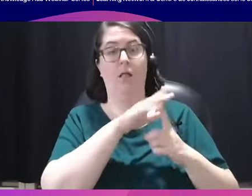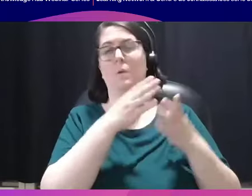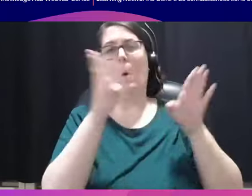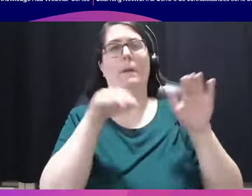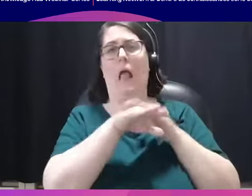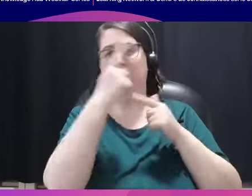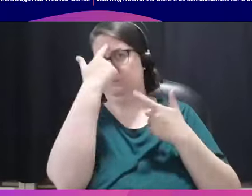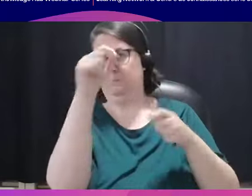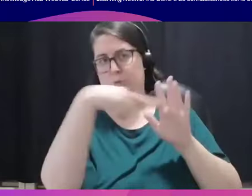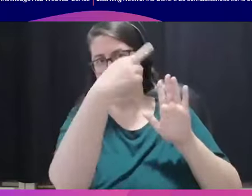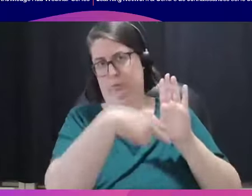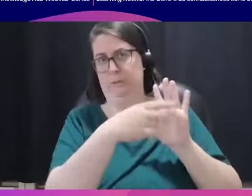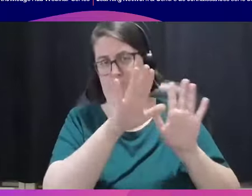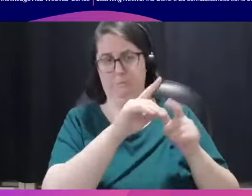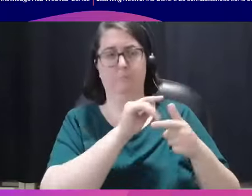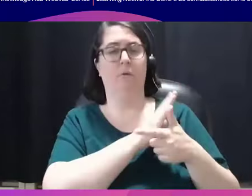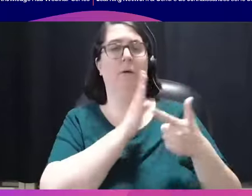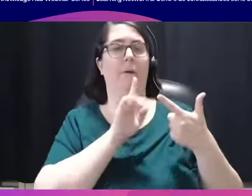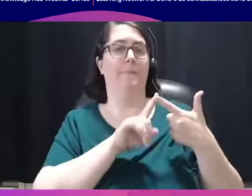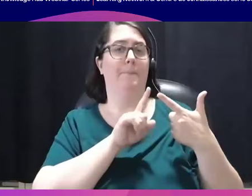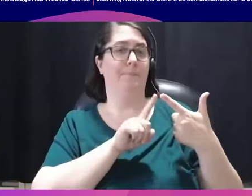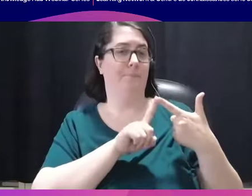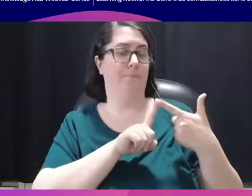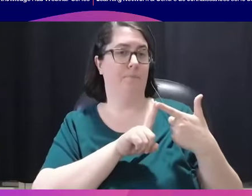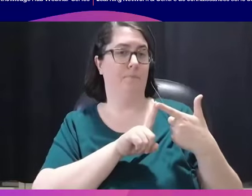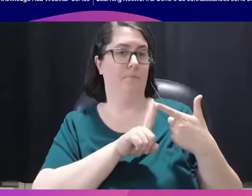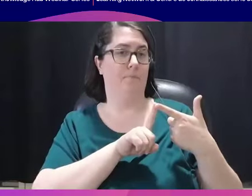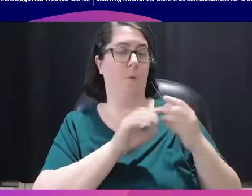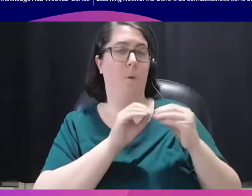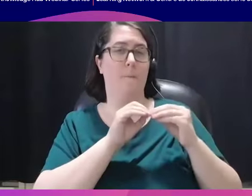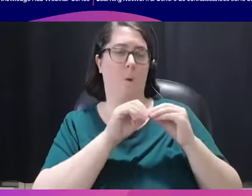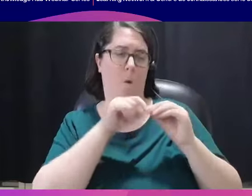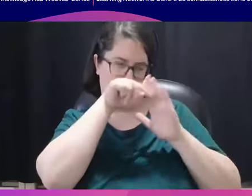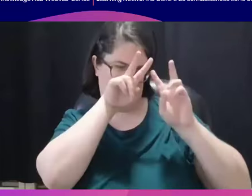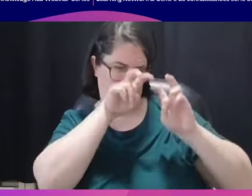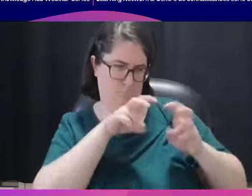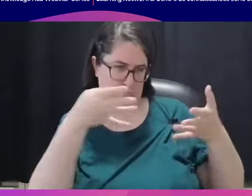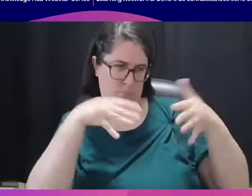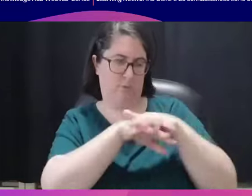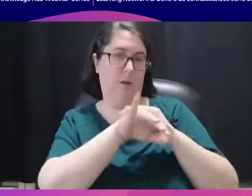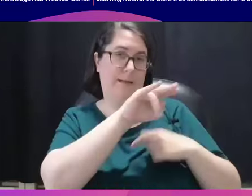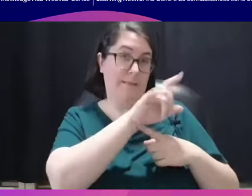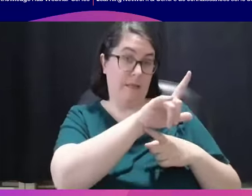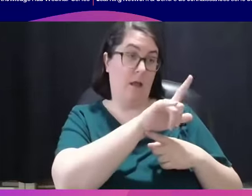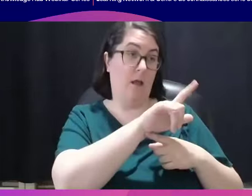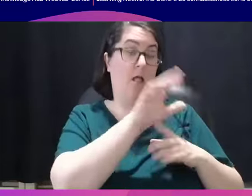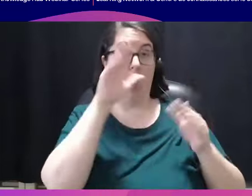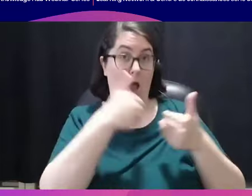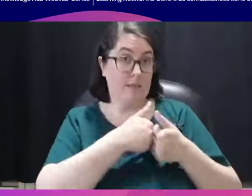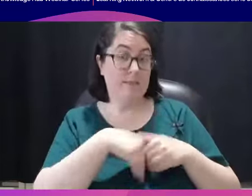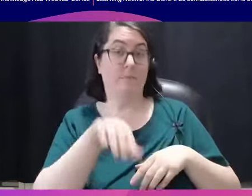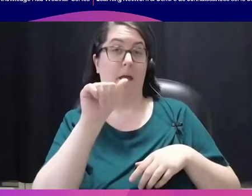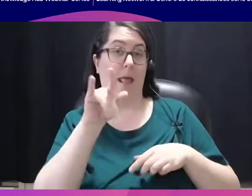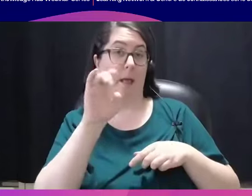access, so you can read it if you're interested. The second one takes a critical look at the intersection of incels, autism, and